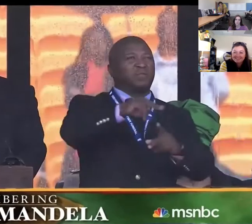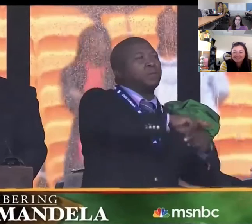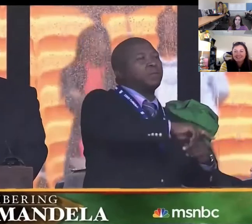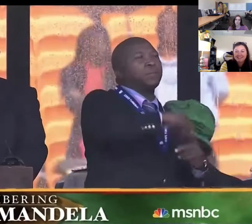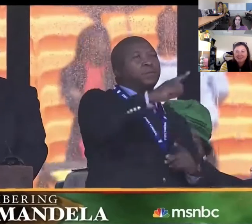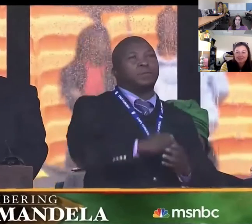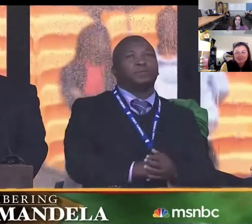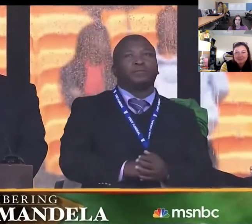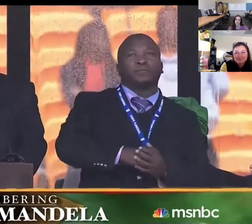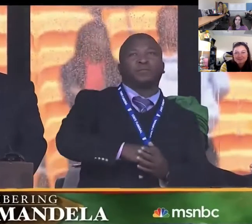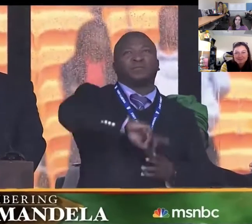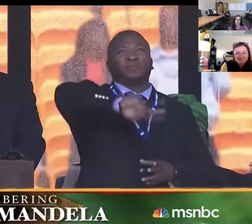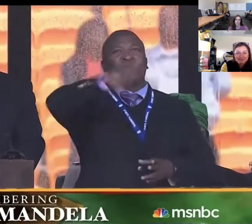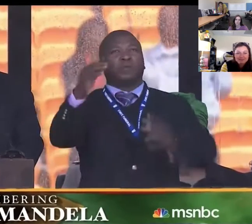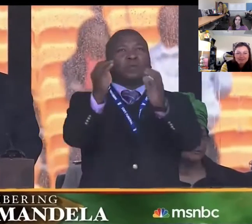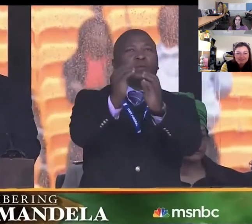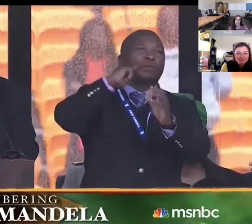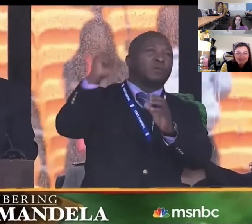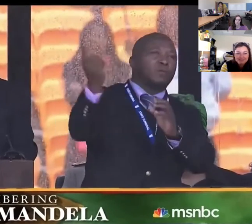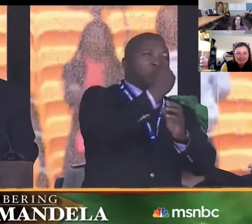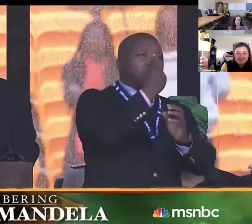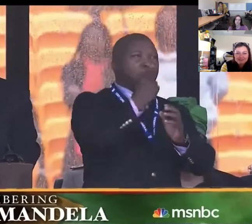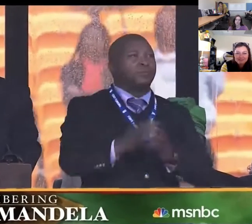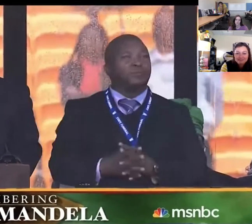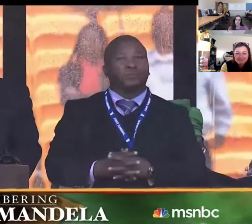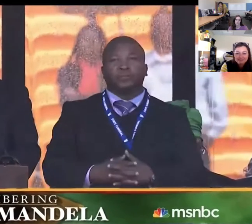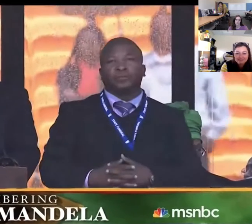Bringing in different to you. A circle.